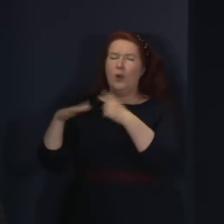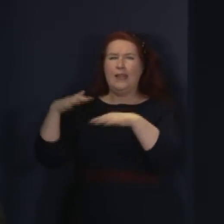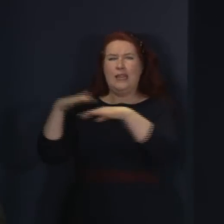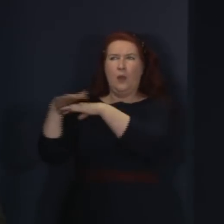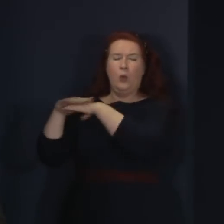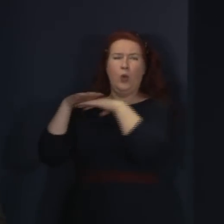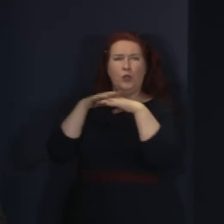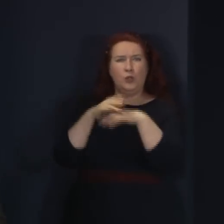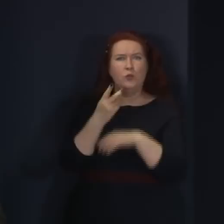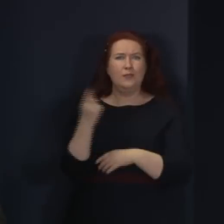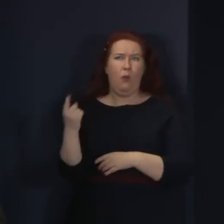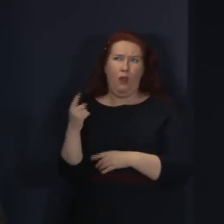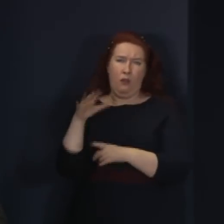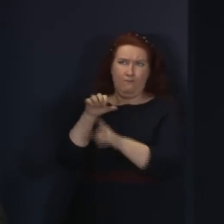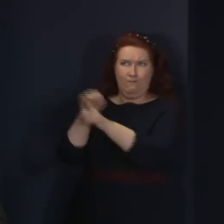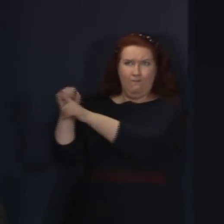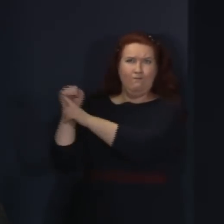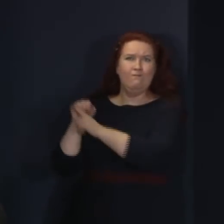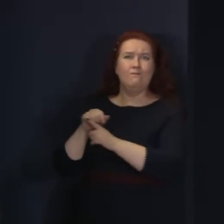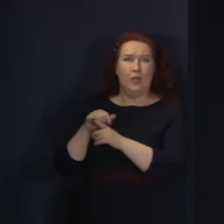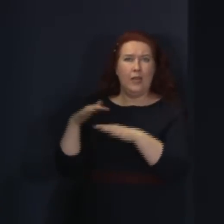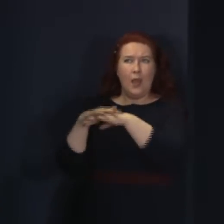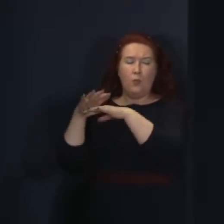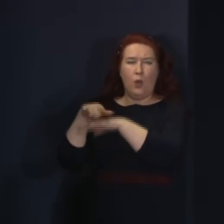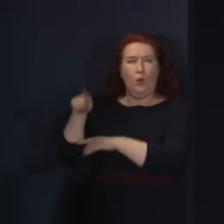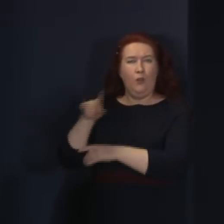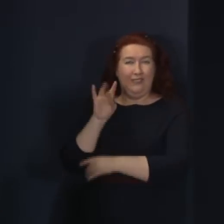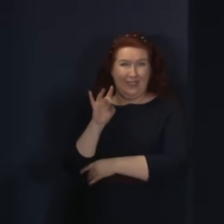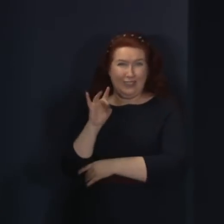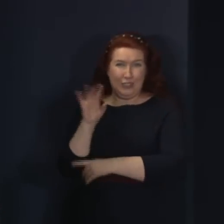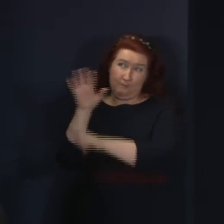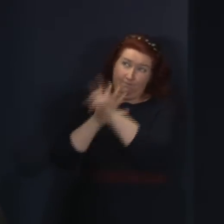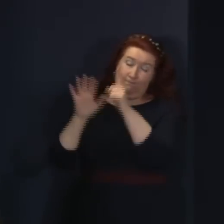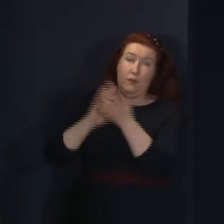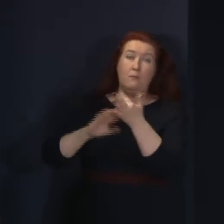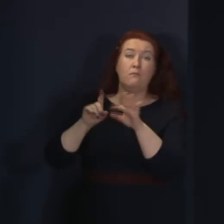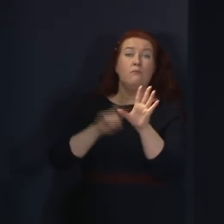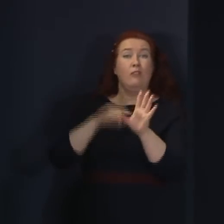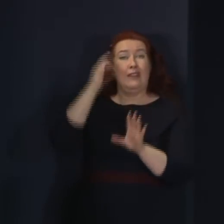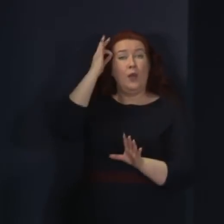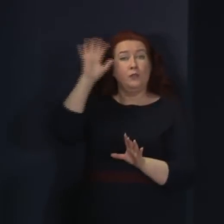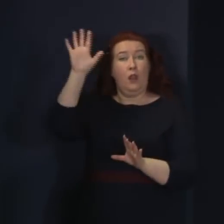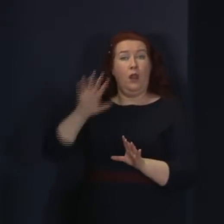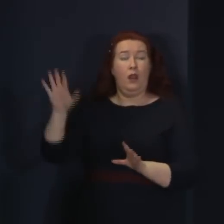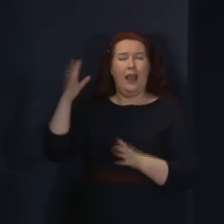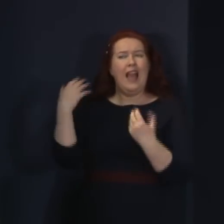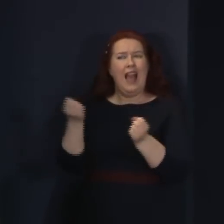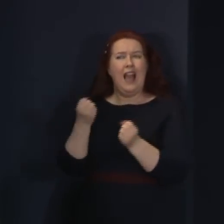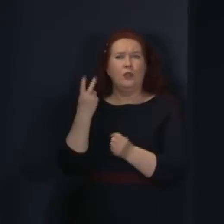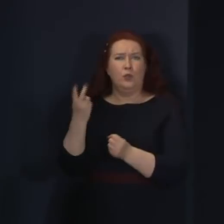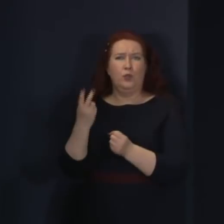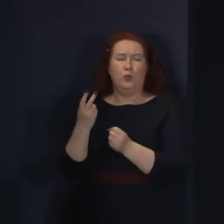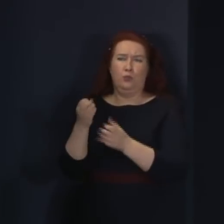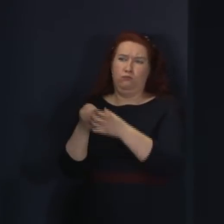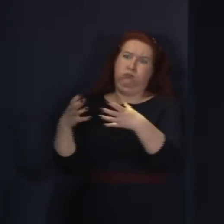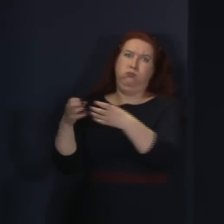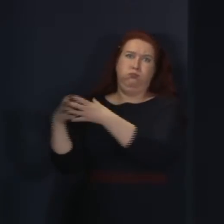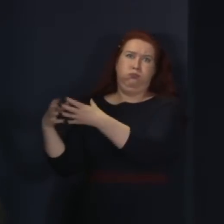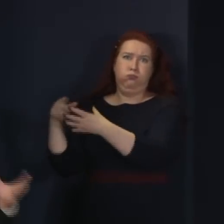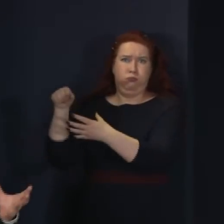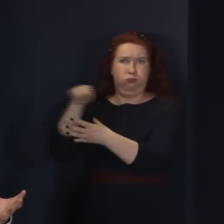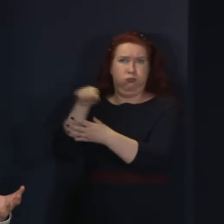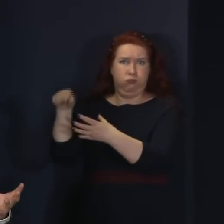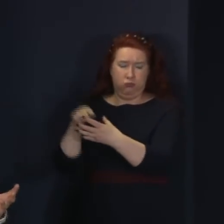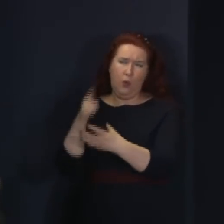people that the Test and Protect teams have identified across the Murray Local Authority region. There's two hot spots in particular up there just